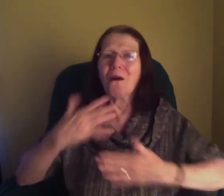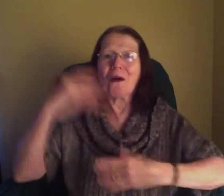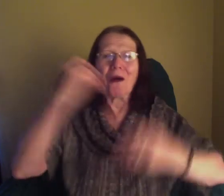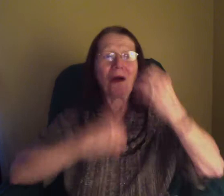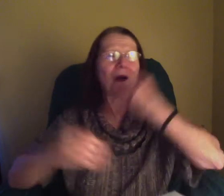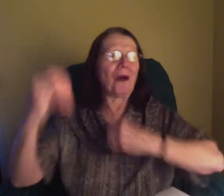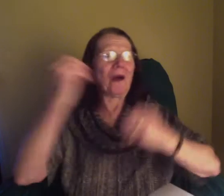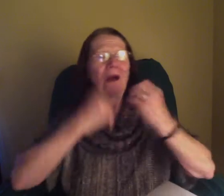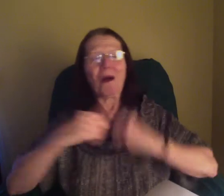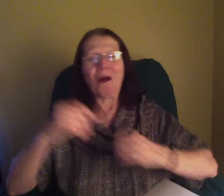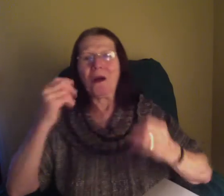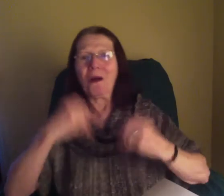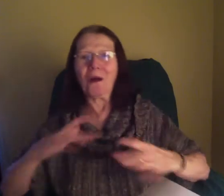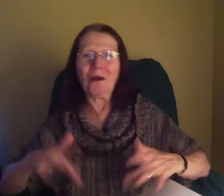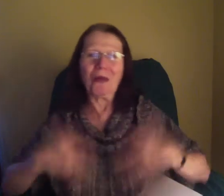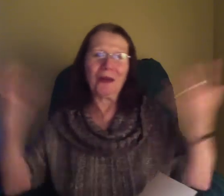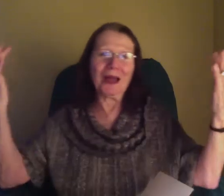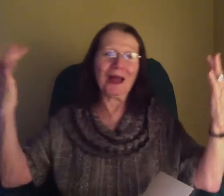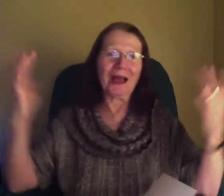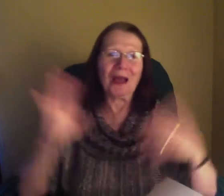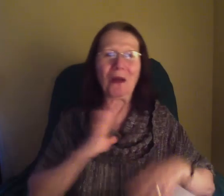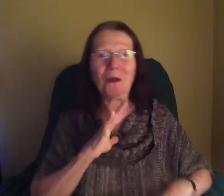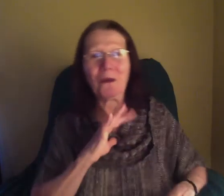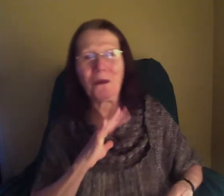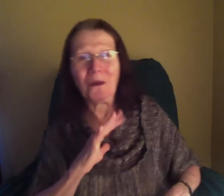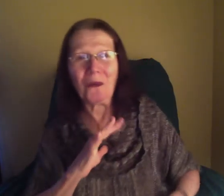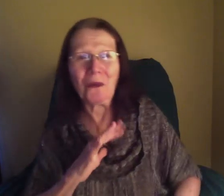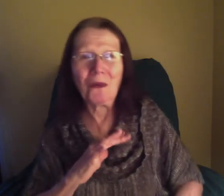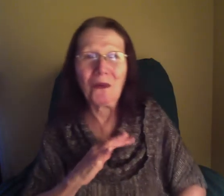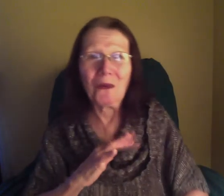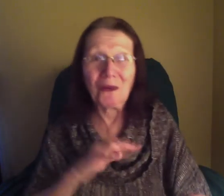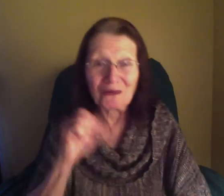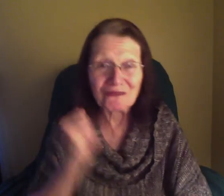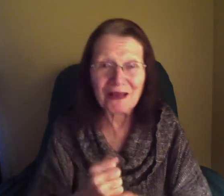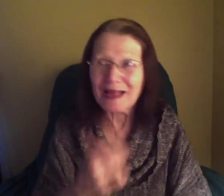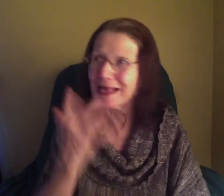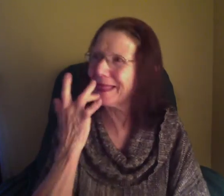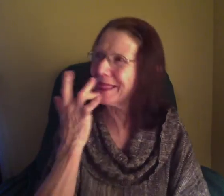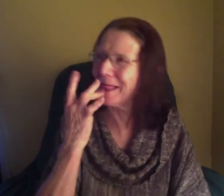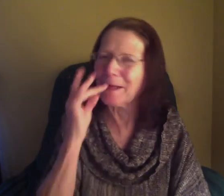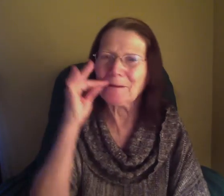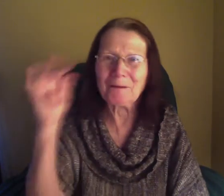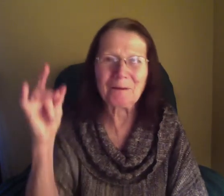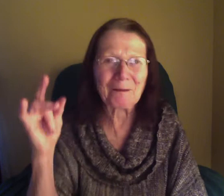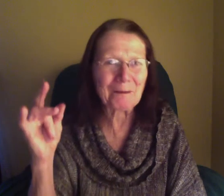I thought that was